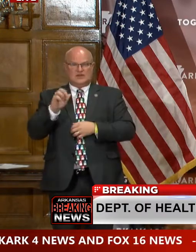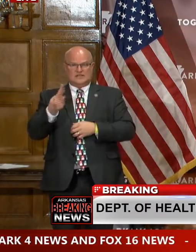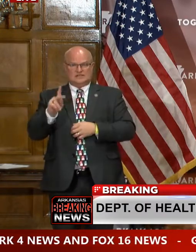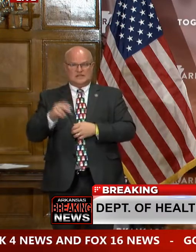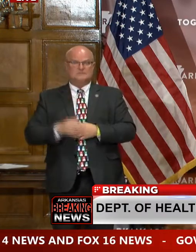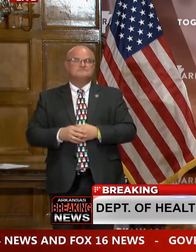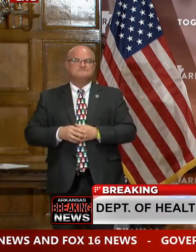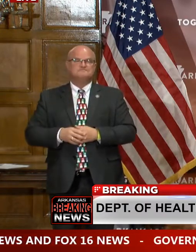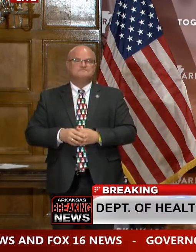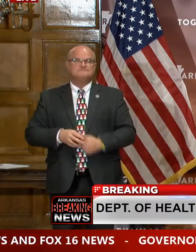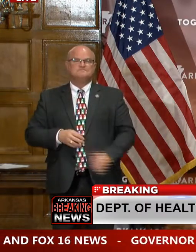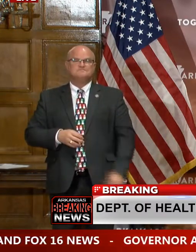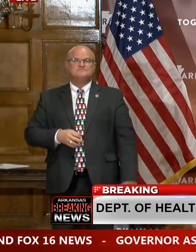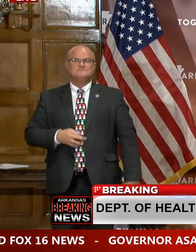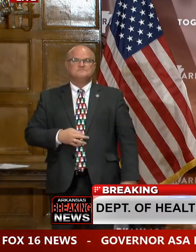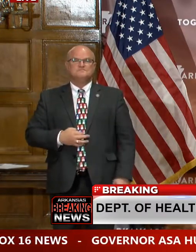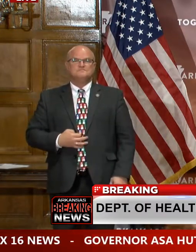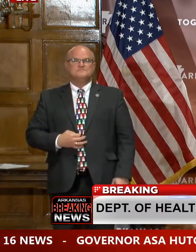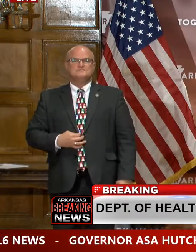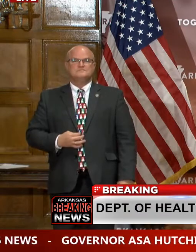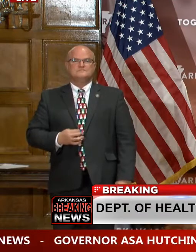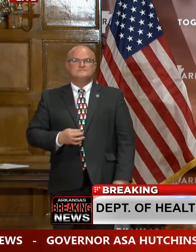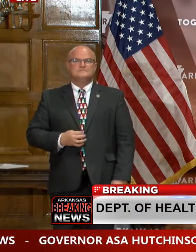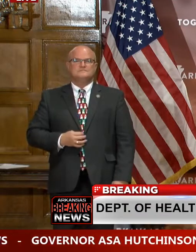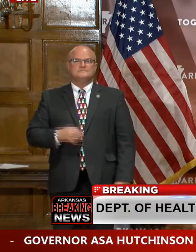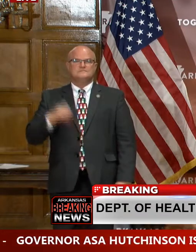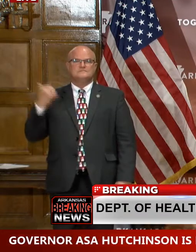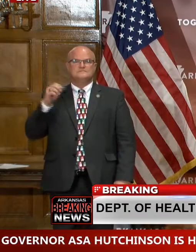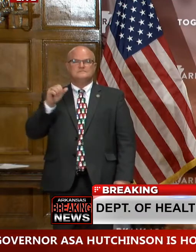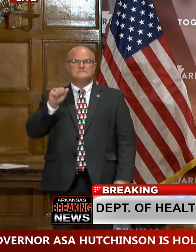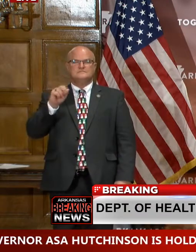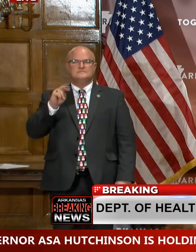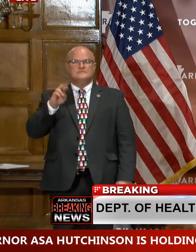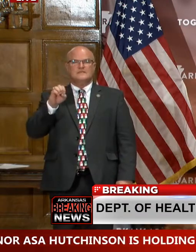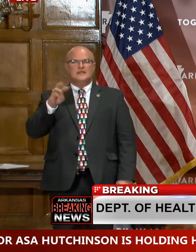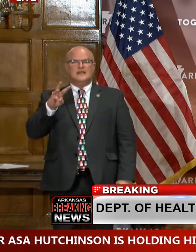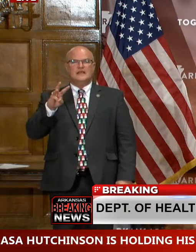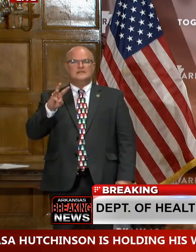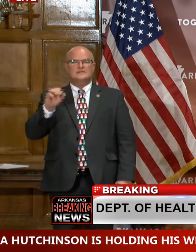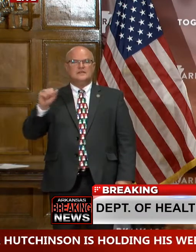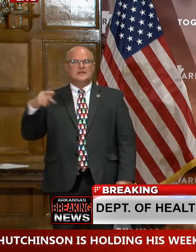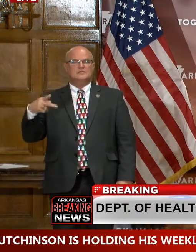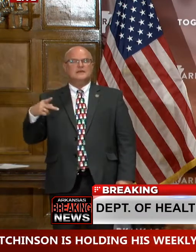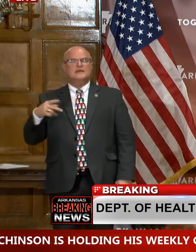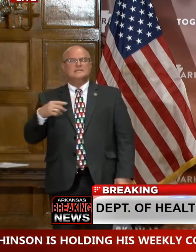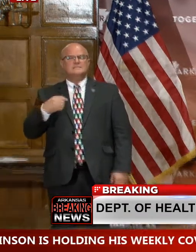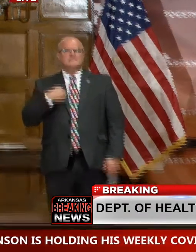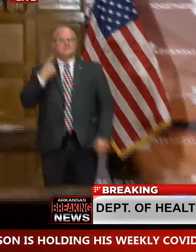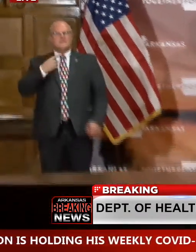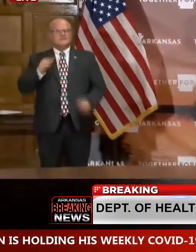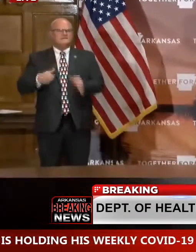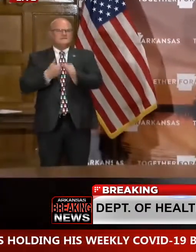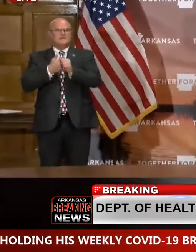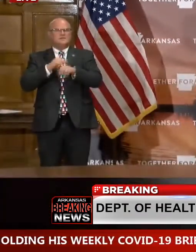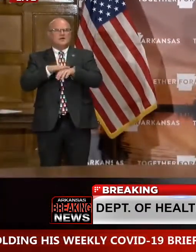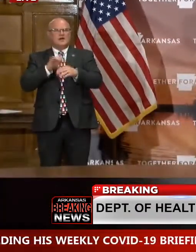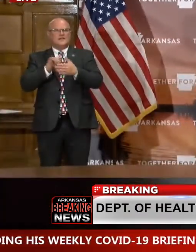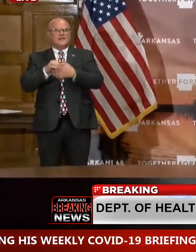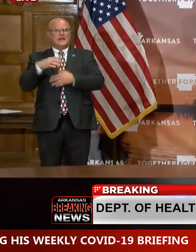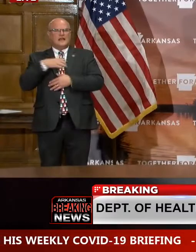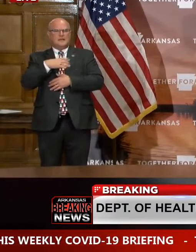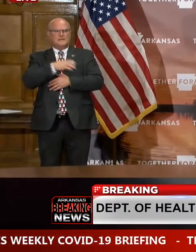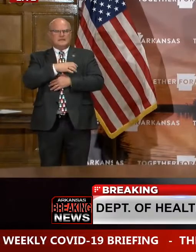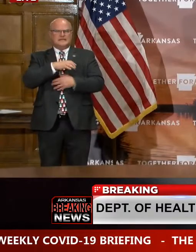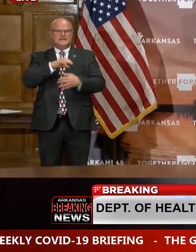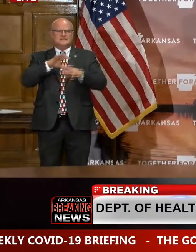Governor, this is Andrew with AP. Wanted to follow up again on the committee of the